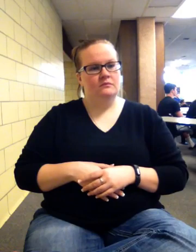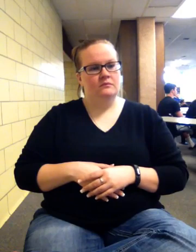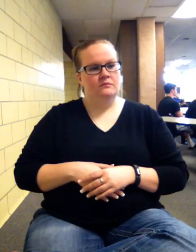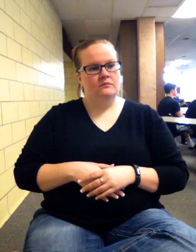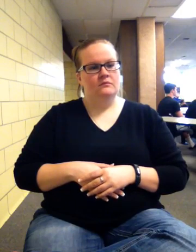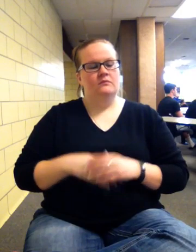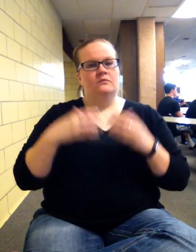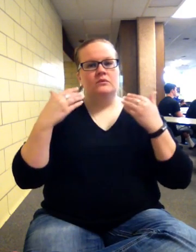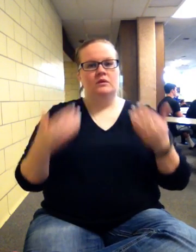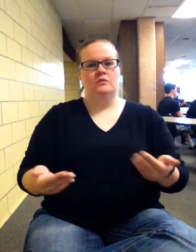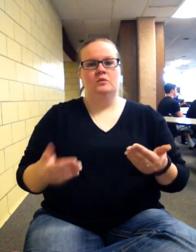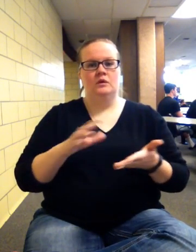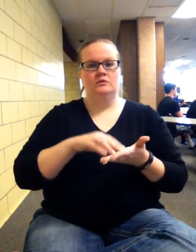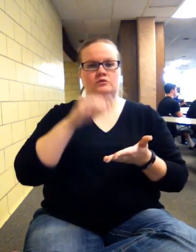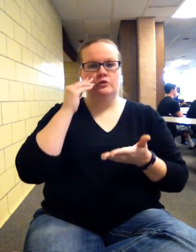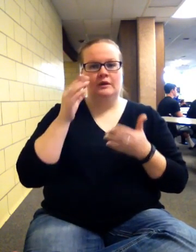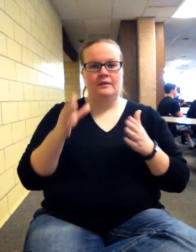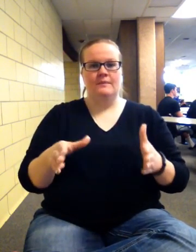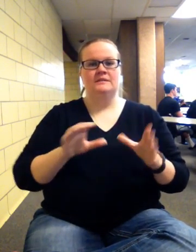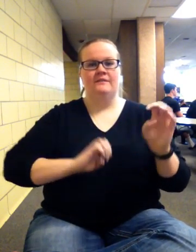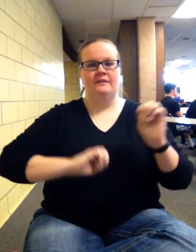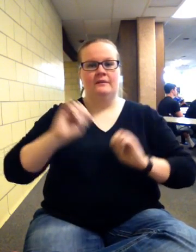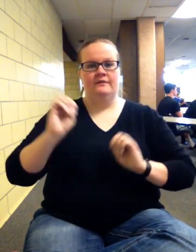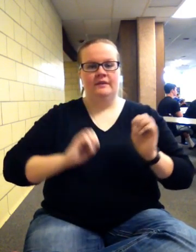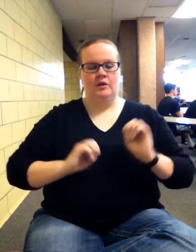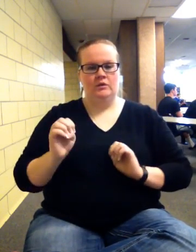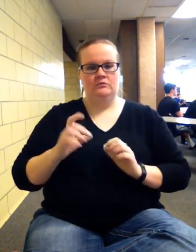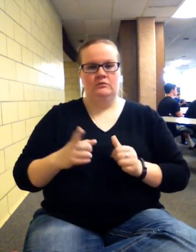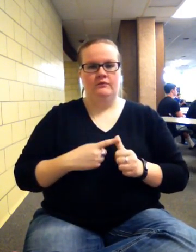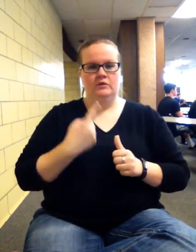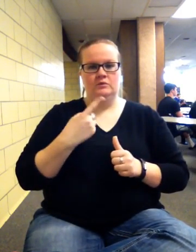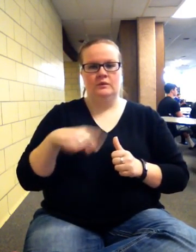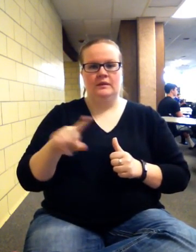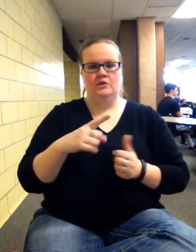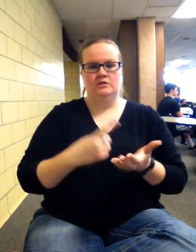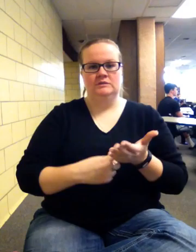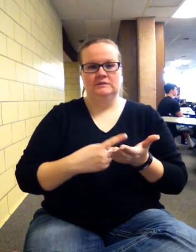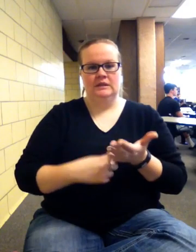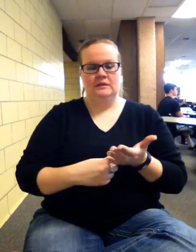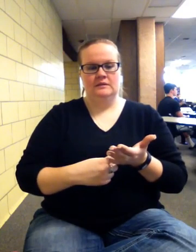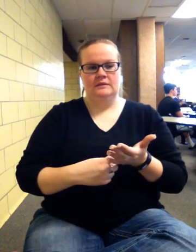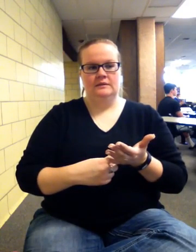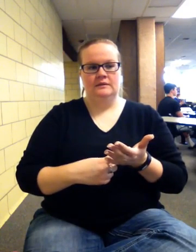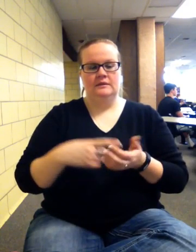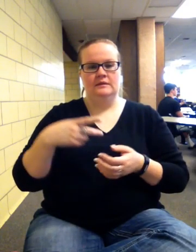Let's go on in learning the methods of evaluation. So the first one that they're talking about is the payback period.